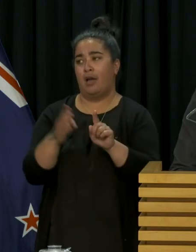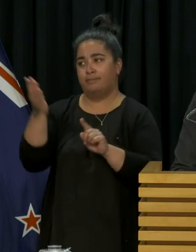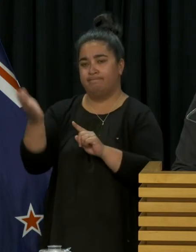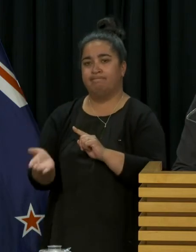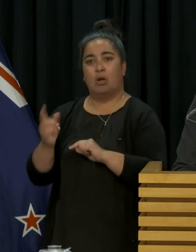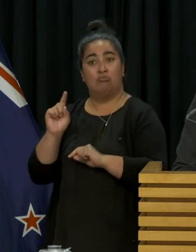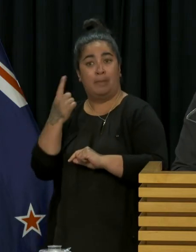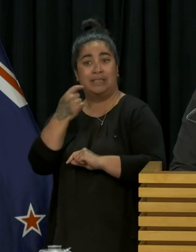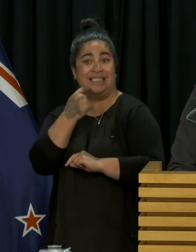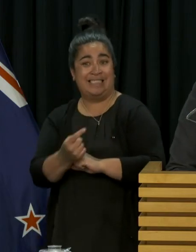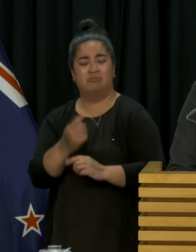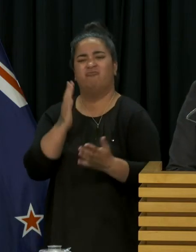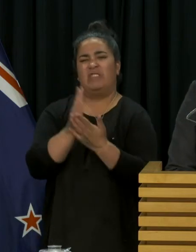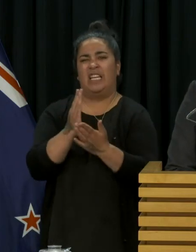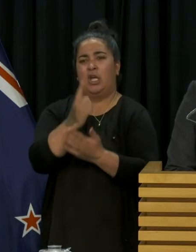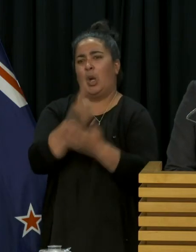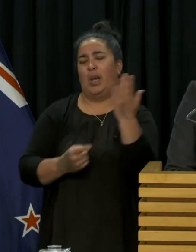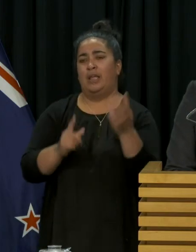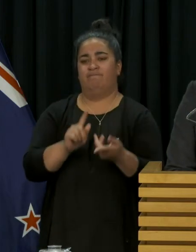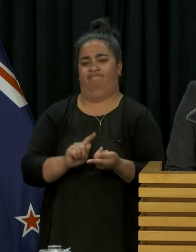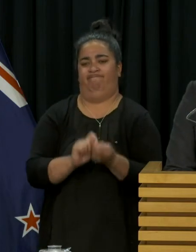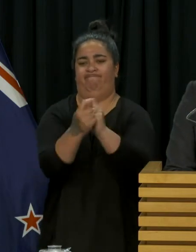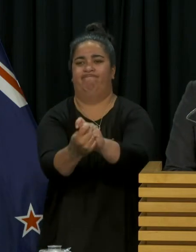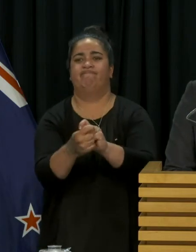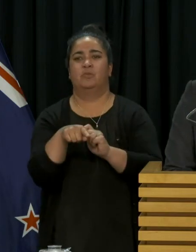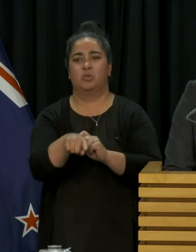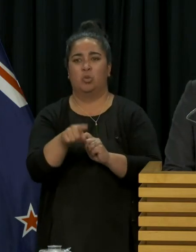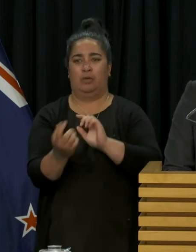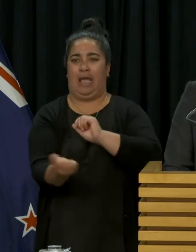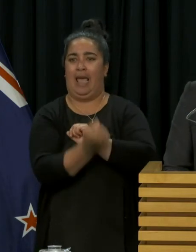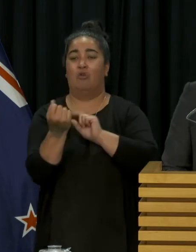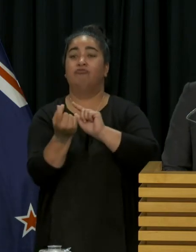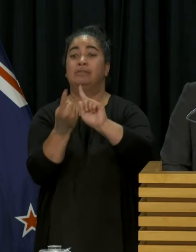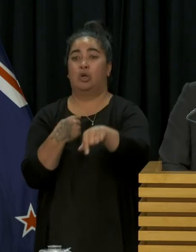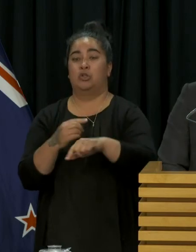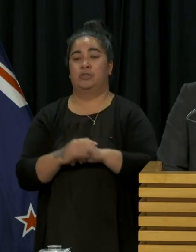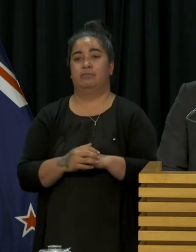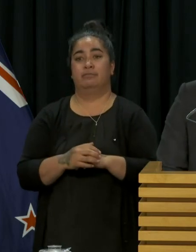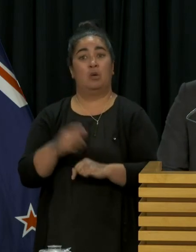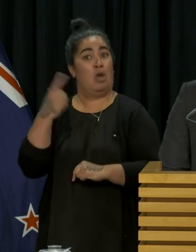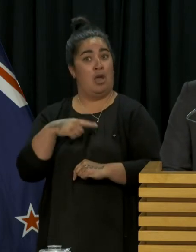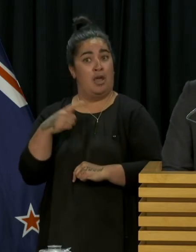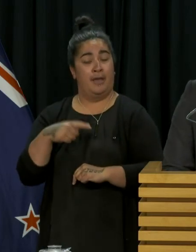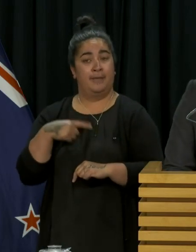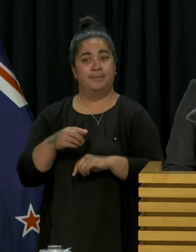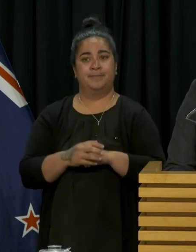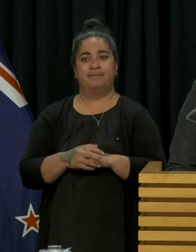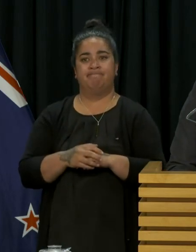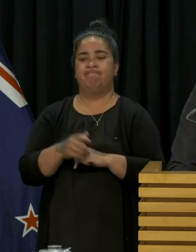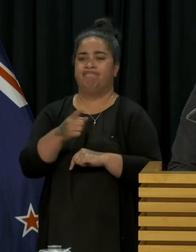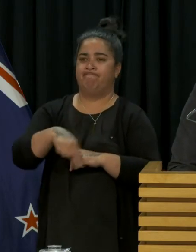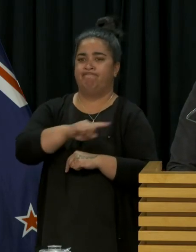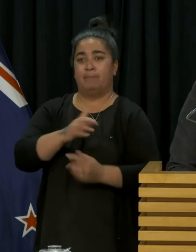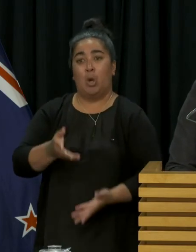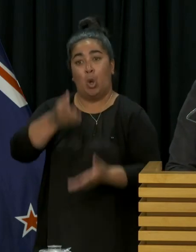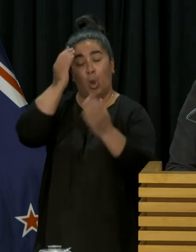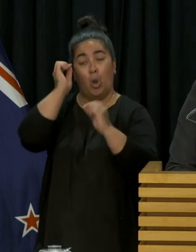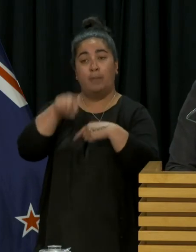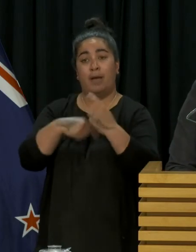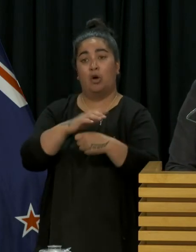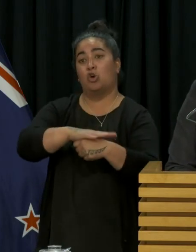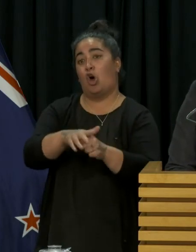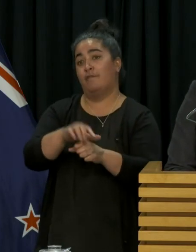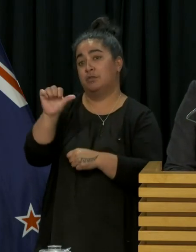pointed out, a variation of the response that we've taken to date. There's a good reason for that. As we learn more about the virus,